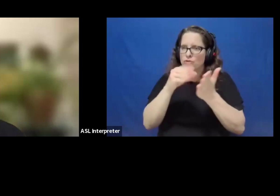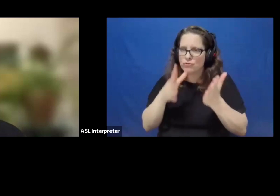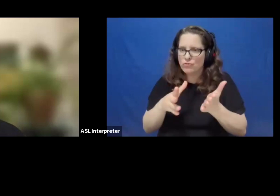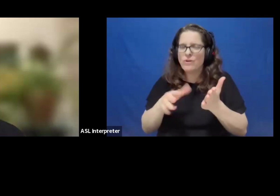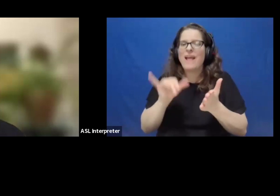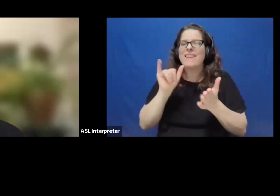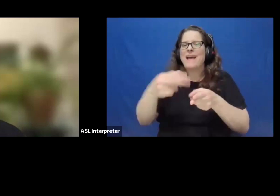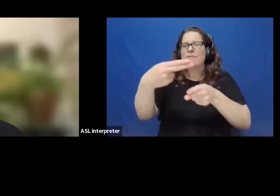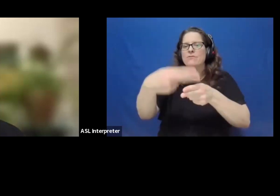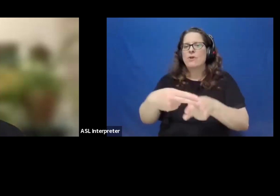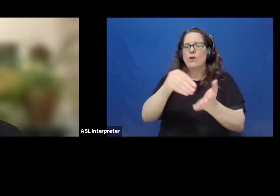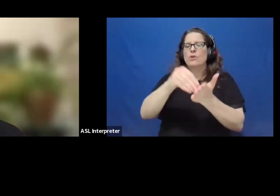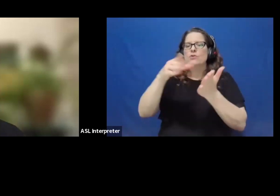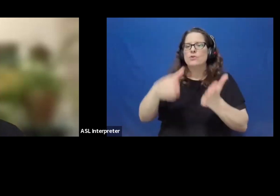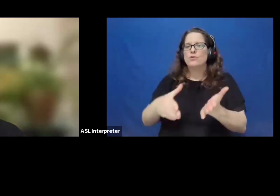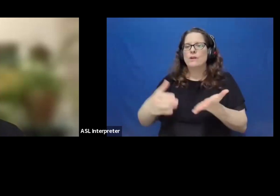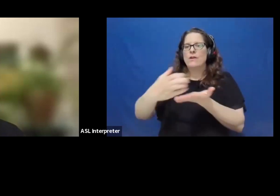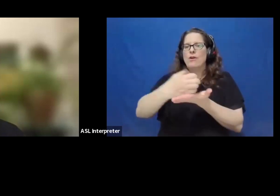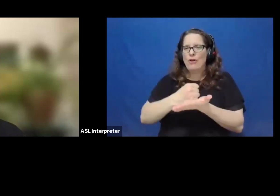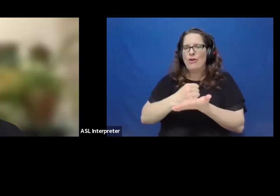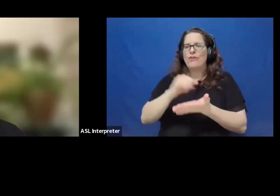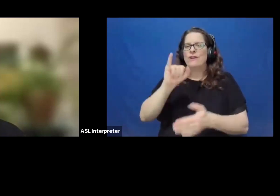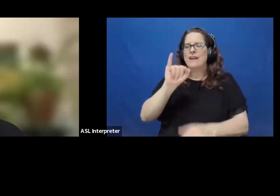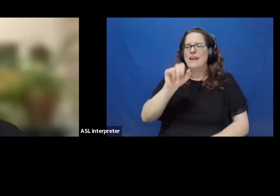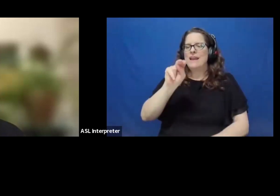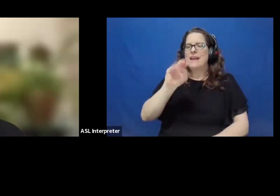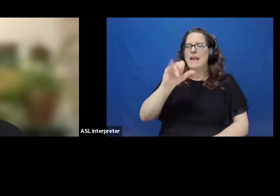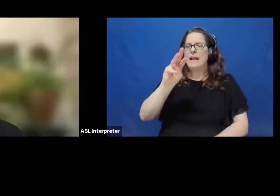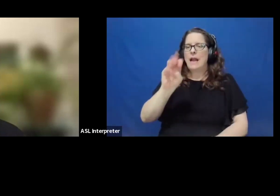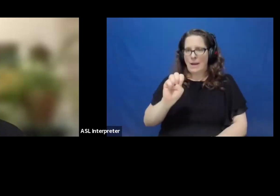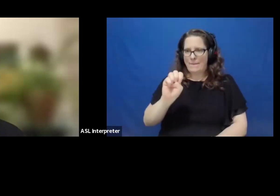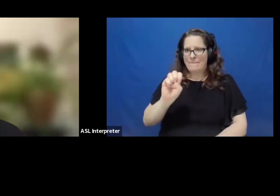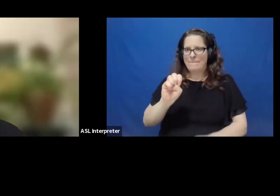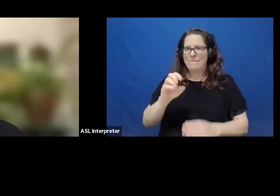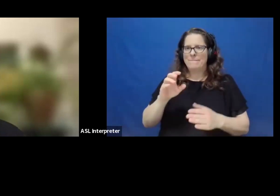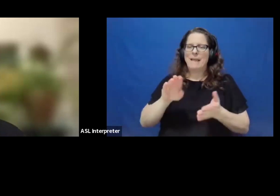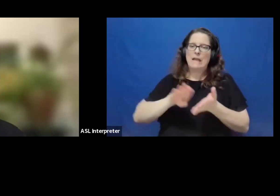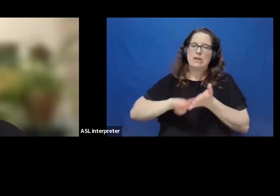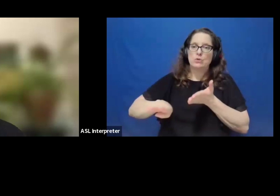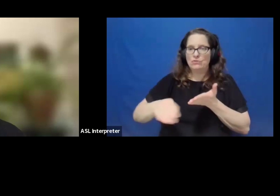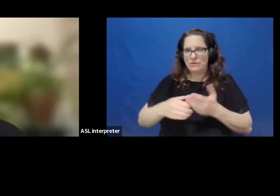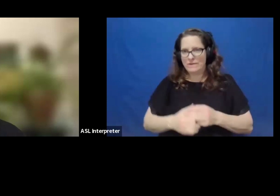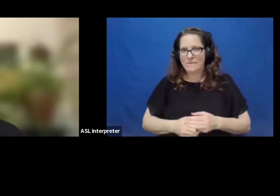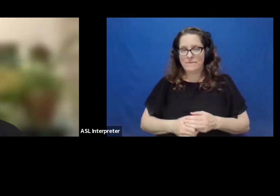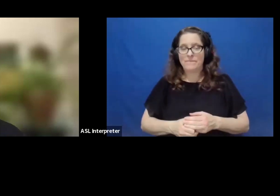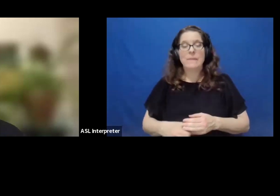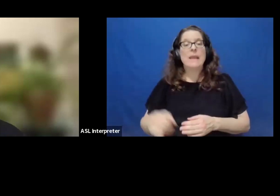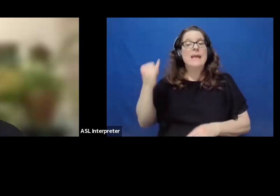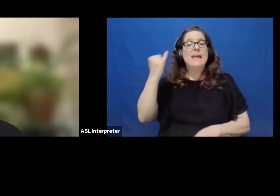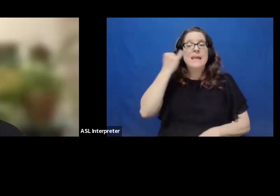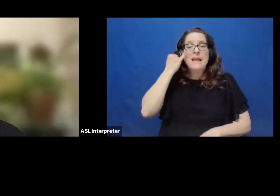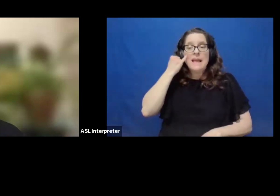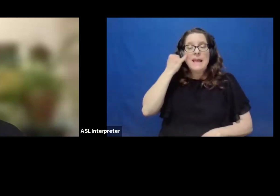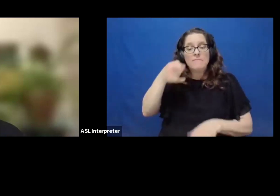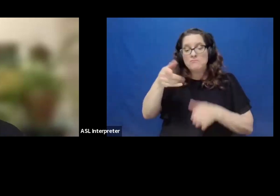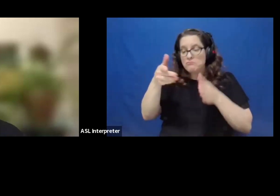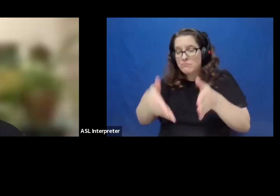Income Exclusion. For people who are not students, but who pay